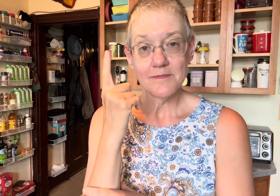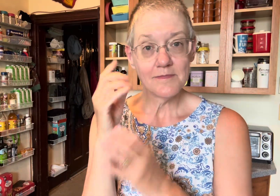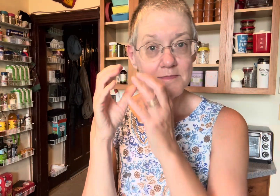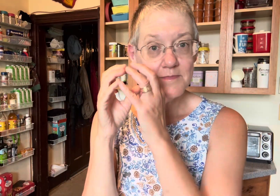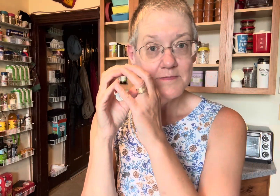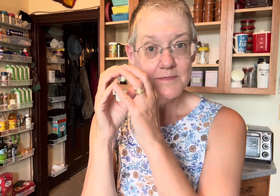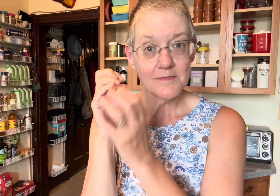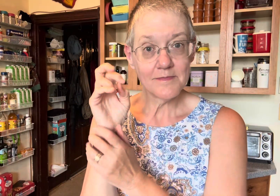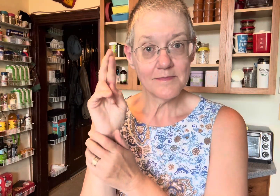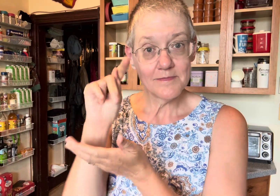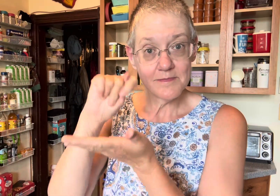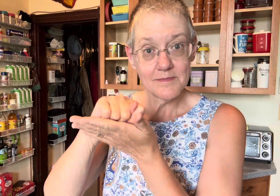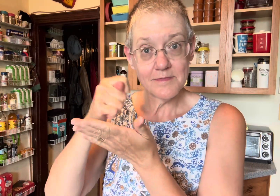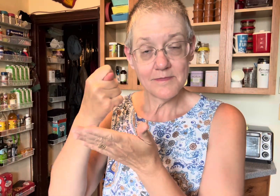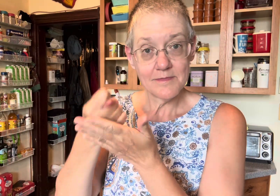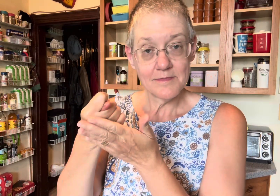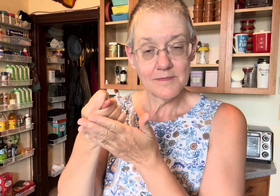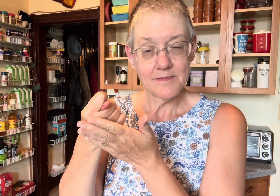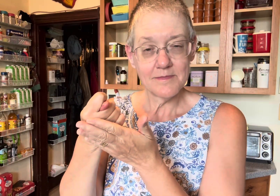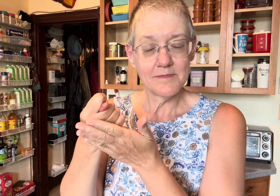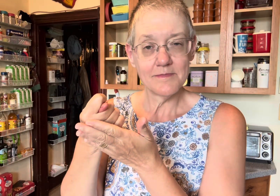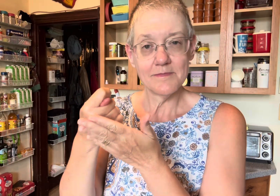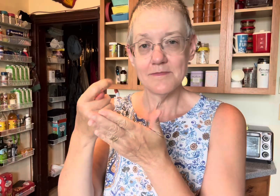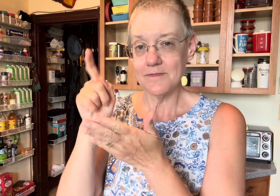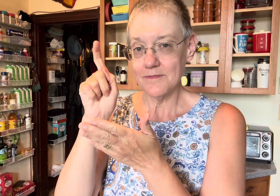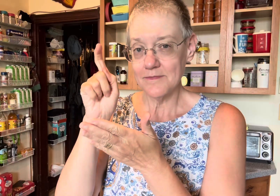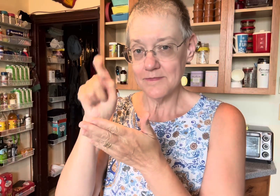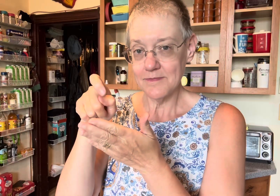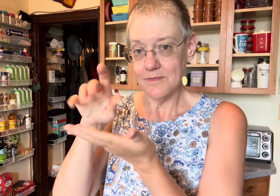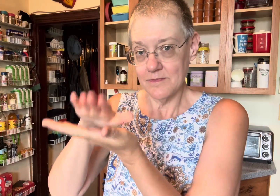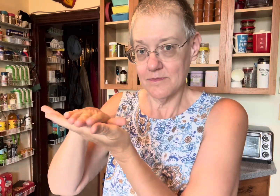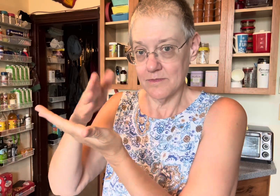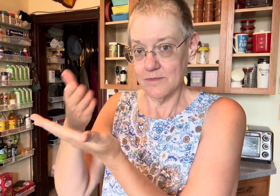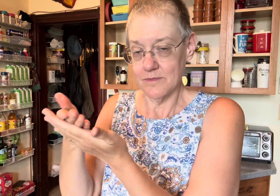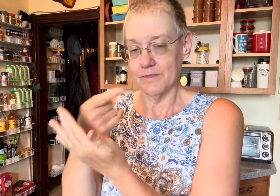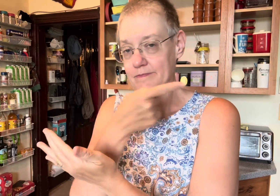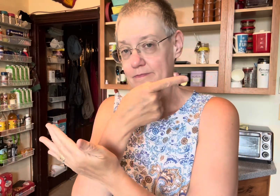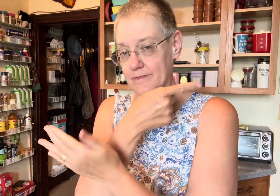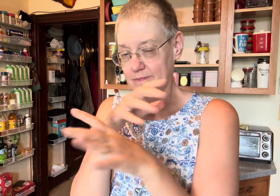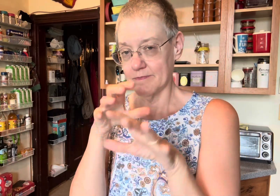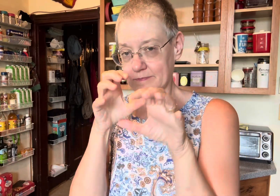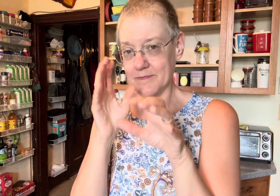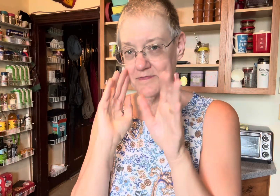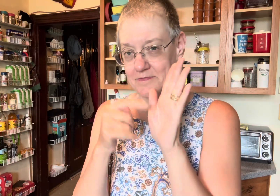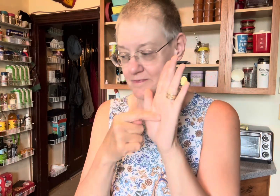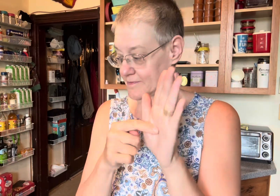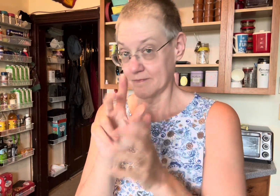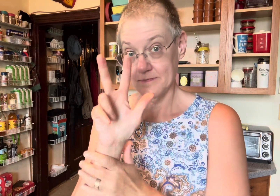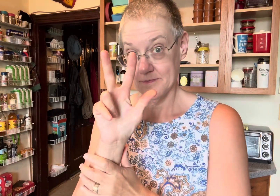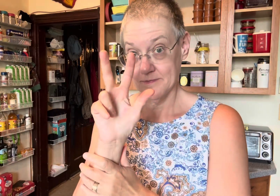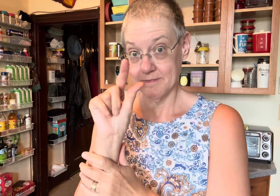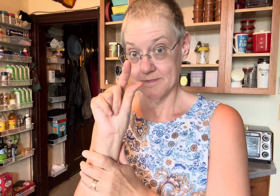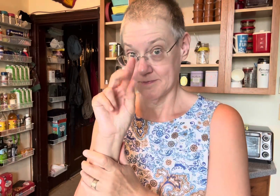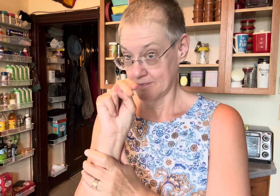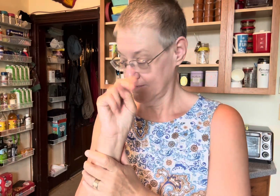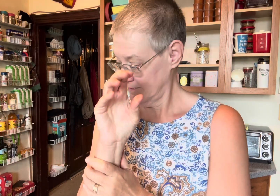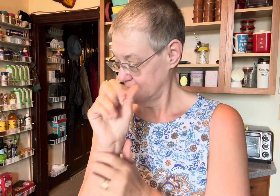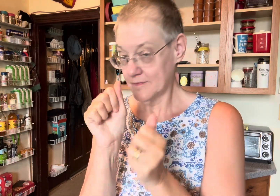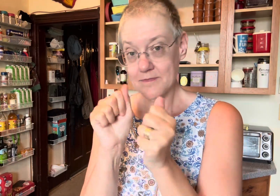0.5. 1 coconut flour tortilla. I need to cook them. They're still frozen. I'll show you in a minute. That'll